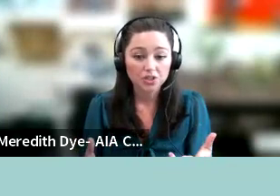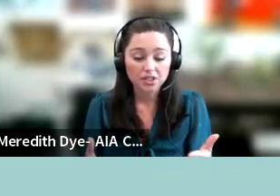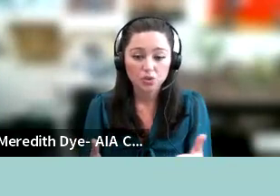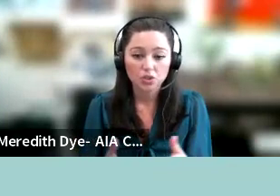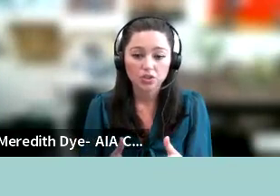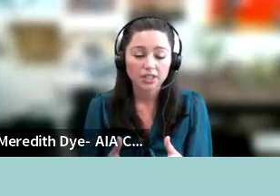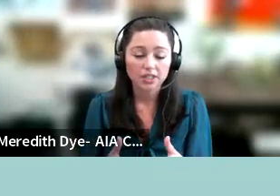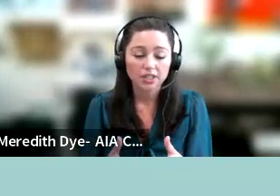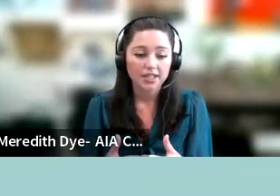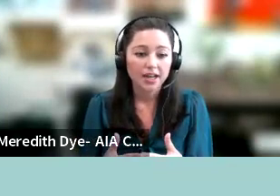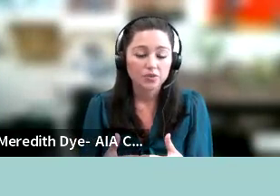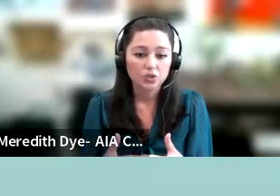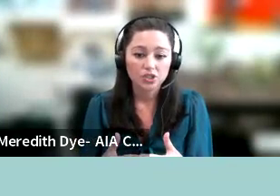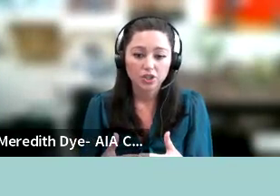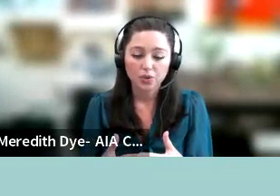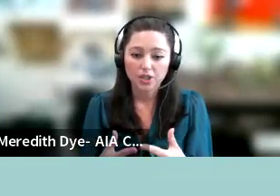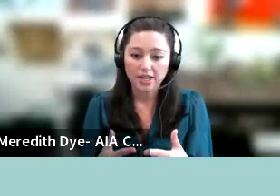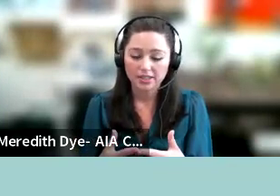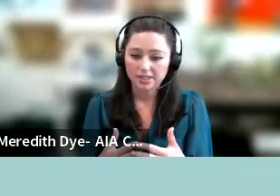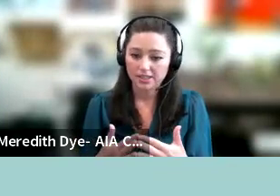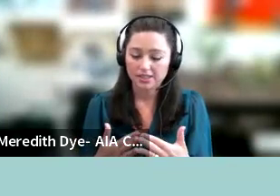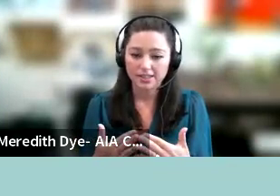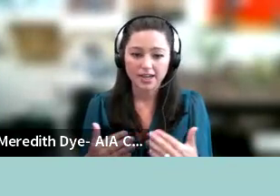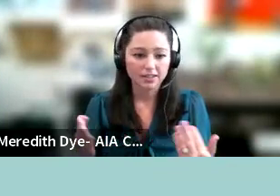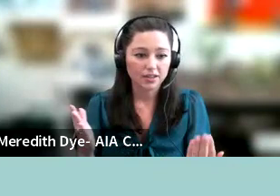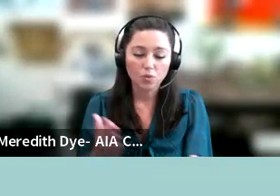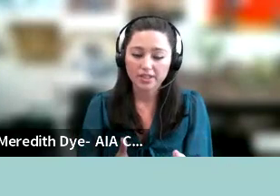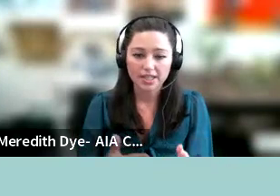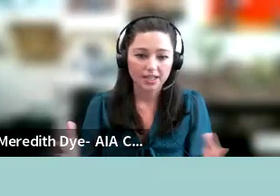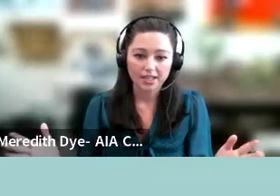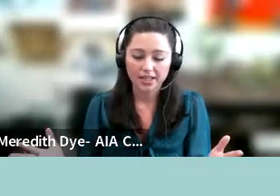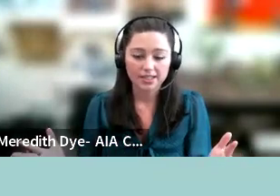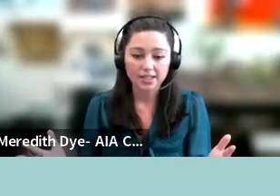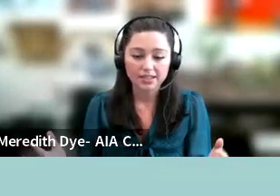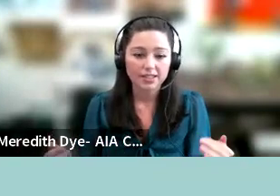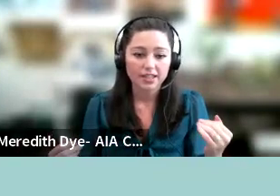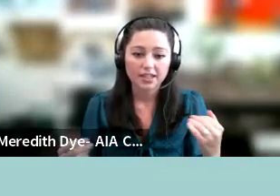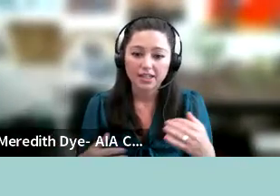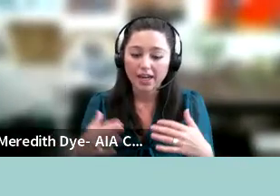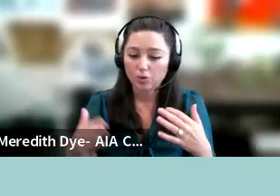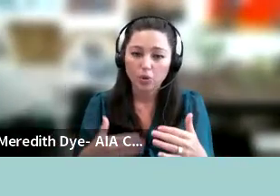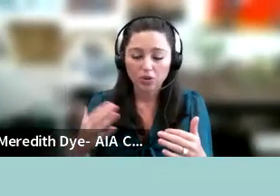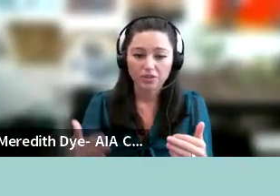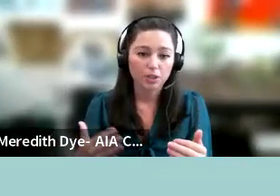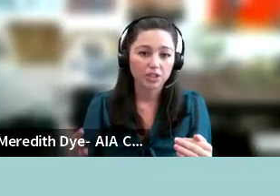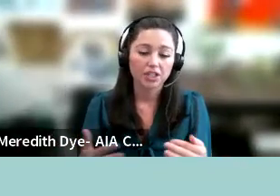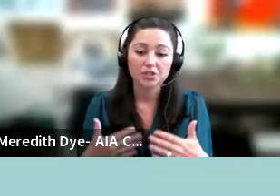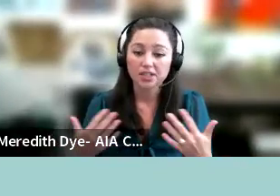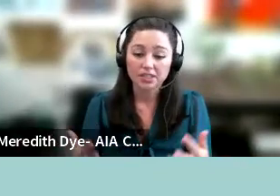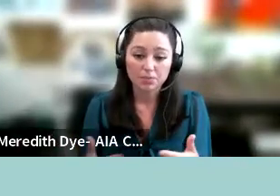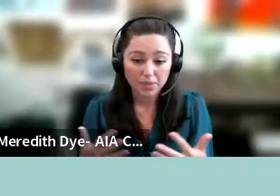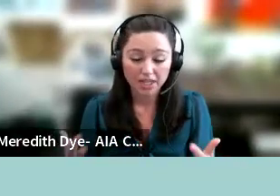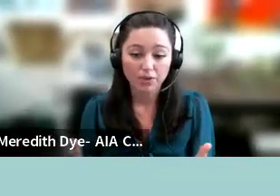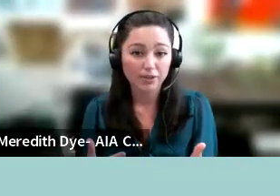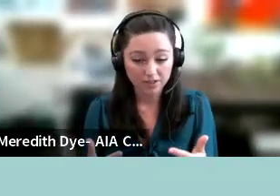or your work schedule. So just know that it's not a one date and that's it. I will pull availability